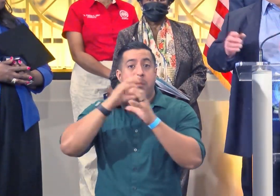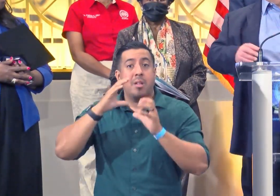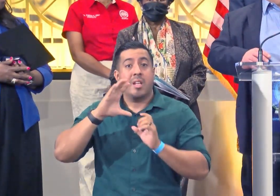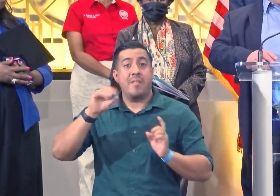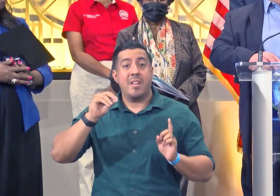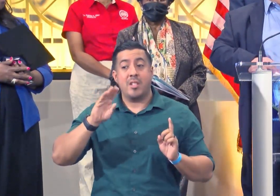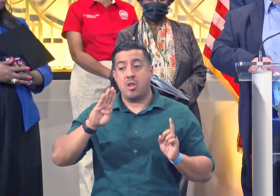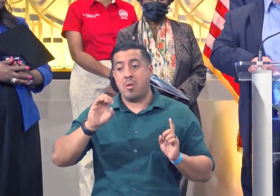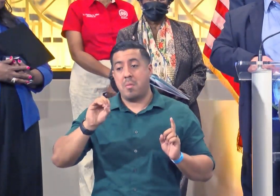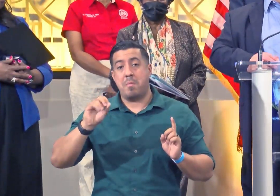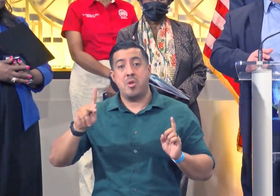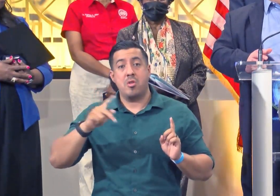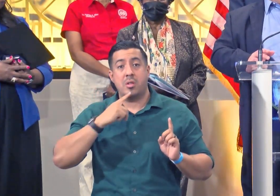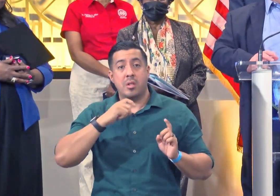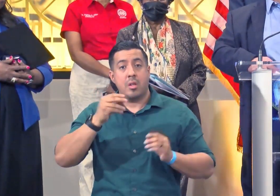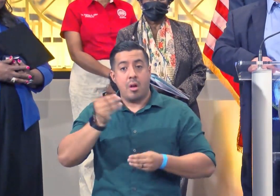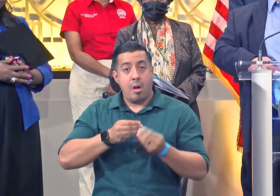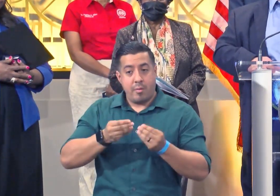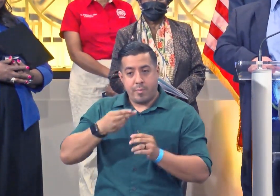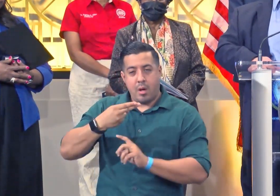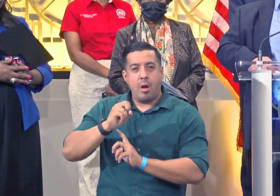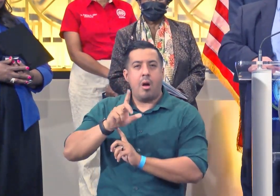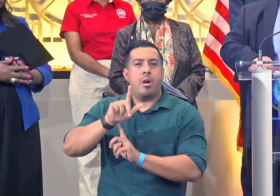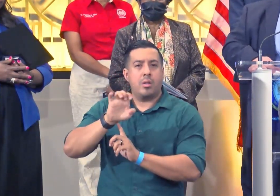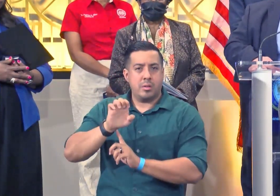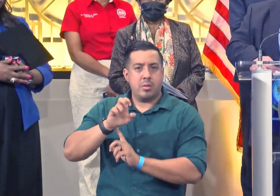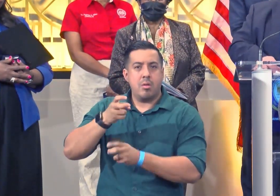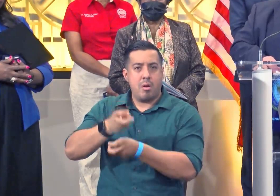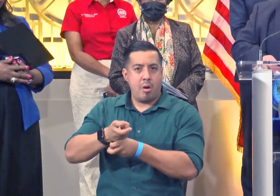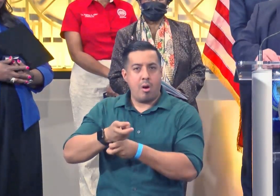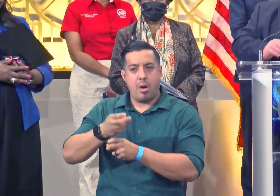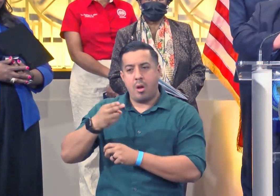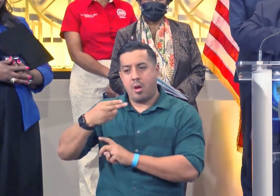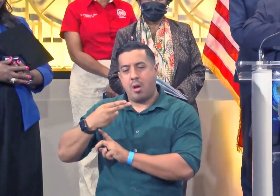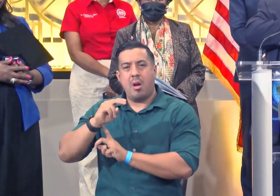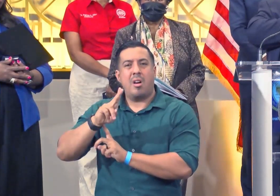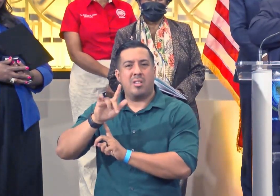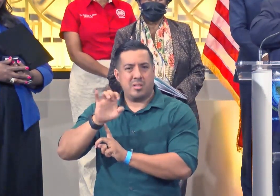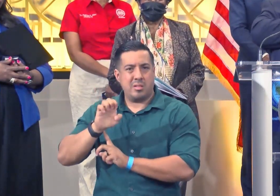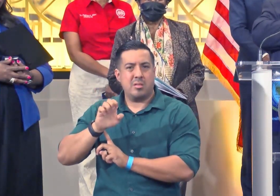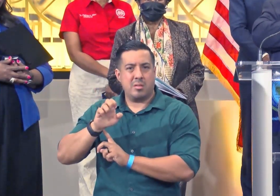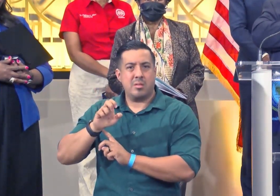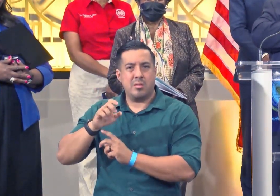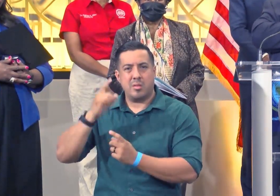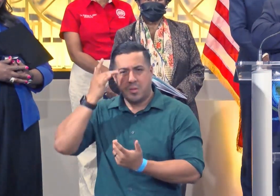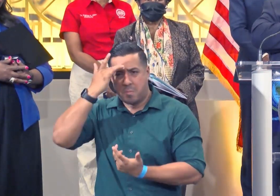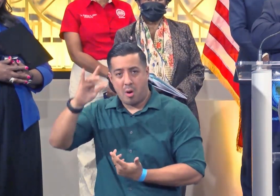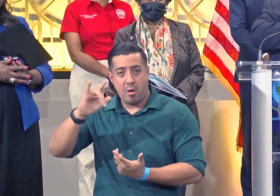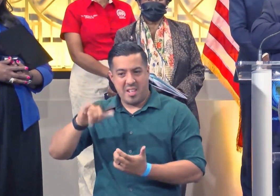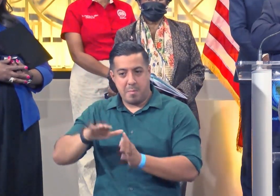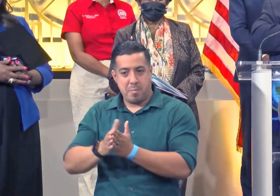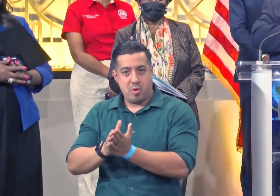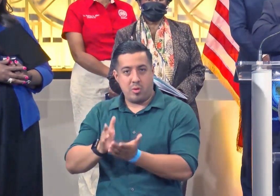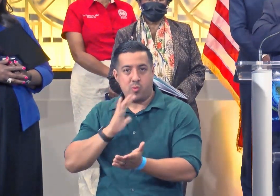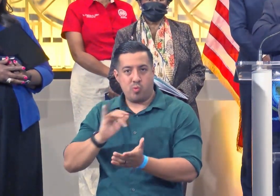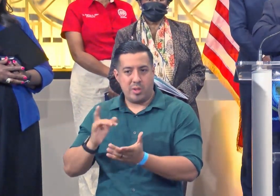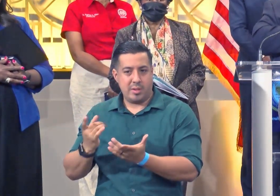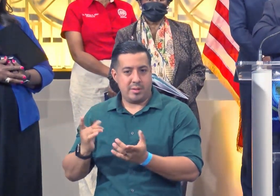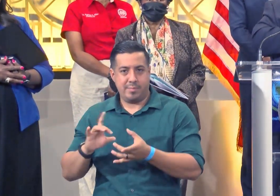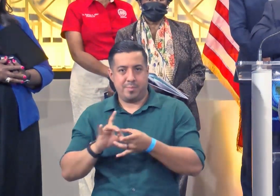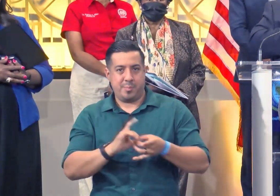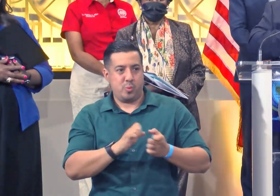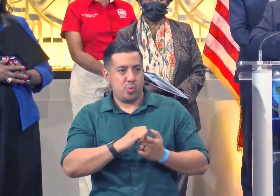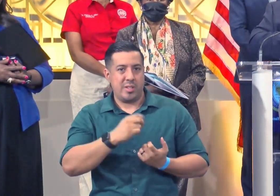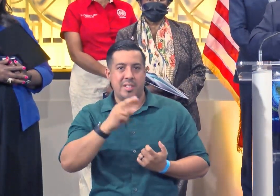which is Hustle Harder, Hustle Smarter. And this is lined up with the MBA as a Harvard or a